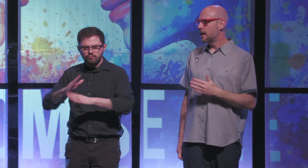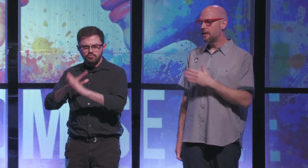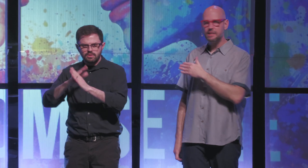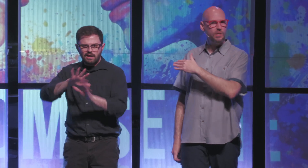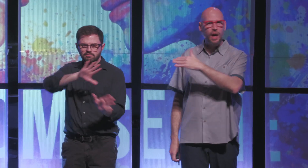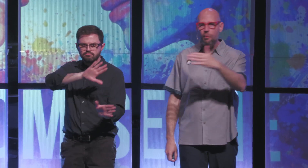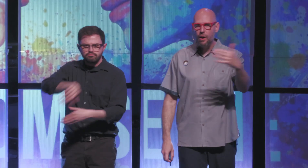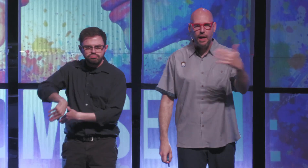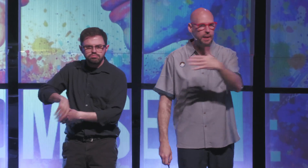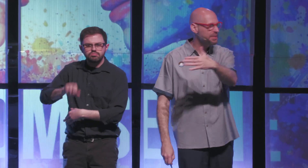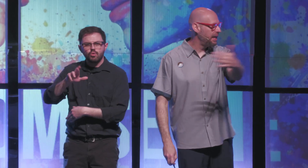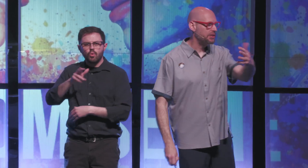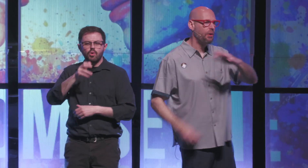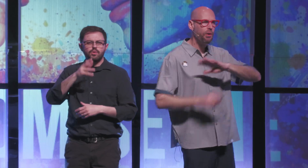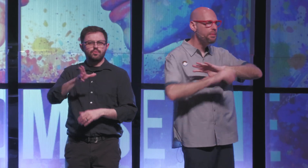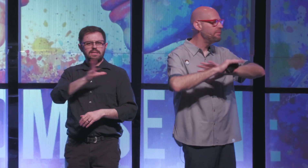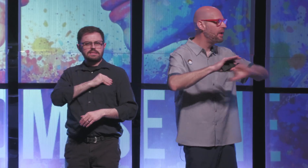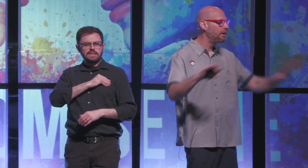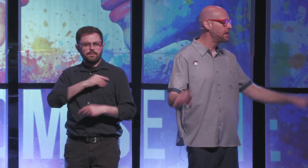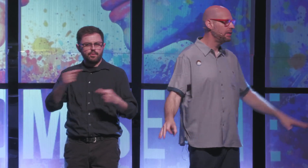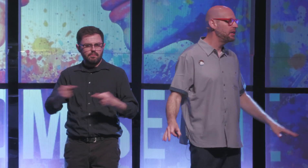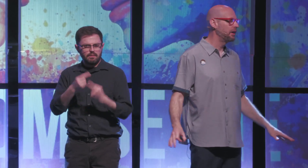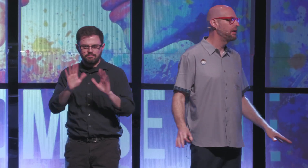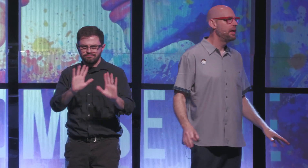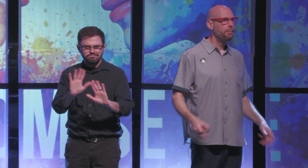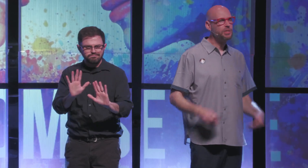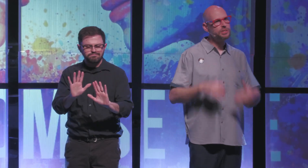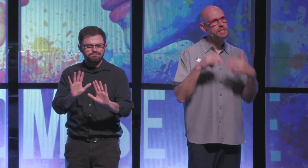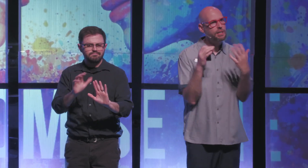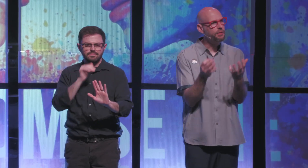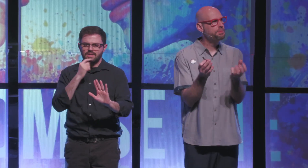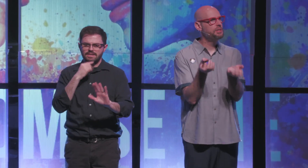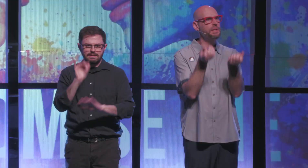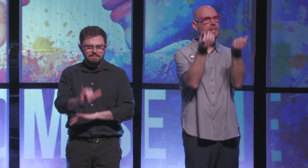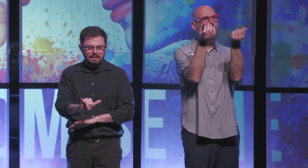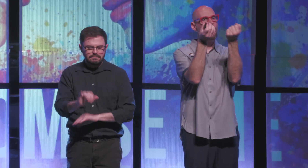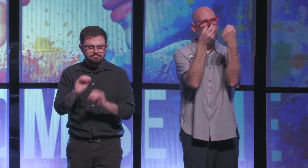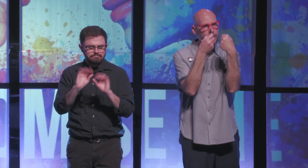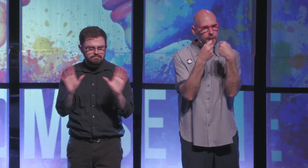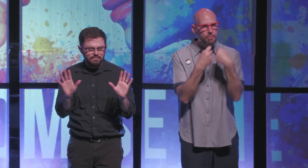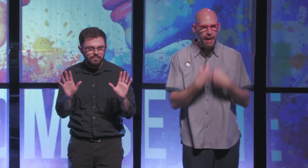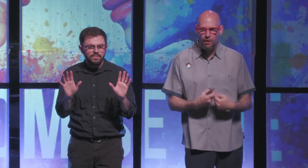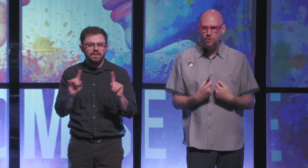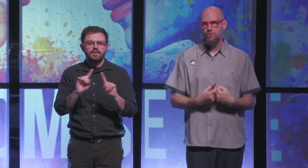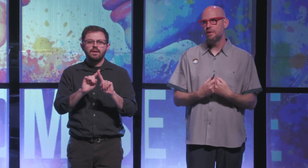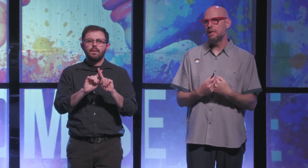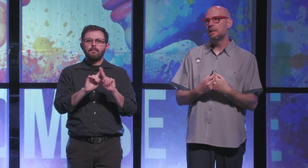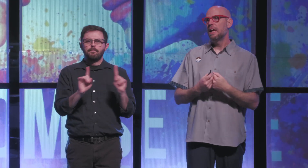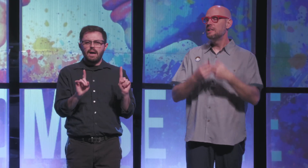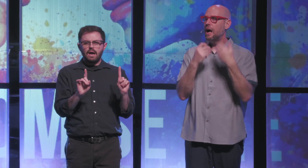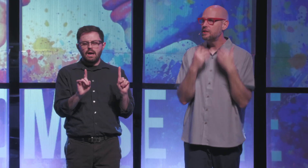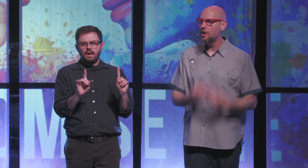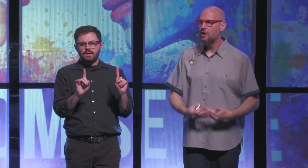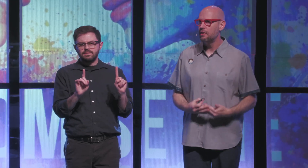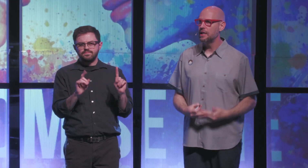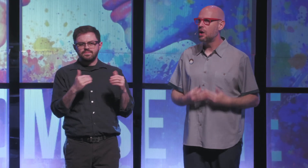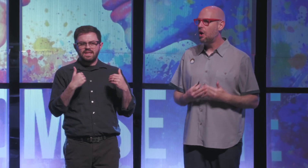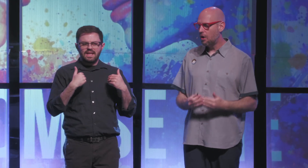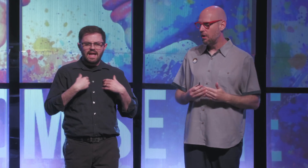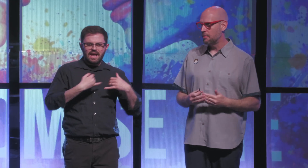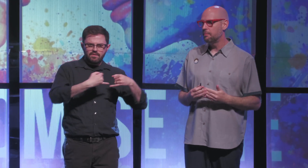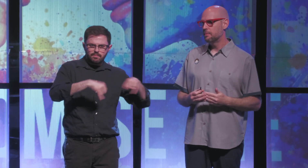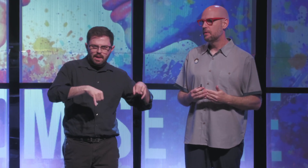Okay? That's not what I'm saying. So I want to be very clear. But there's a difference between holding a boundary, not